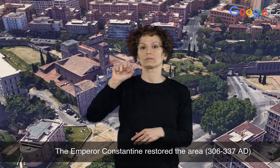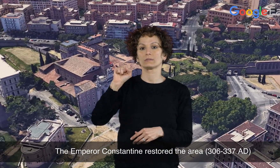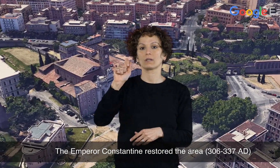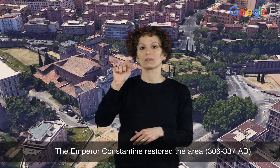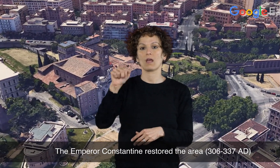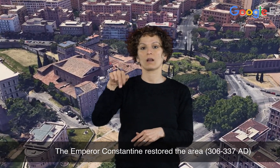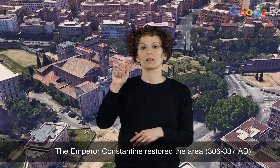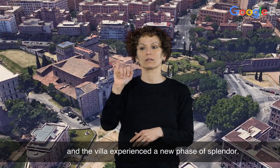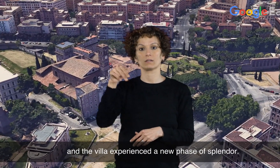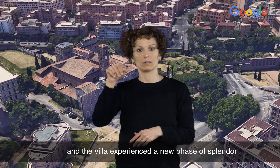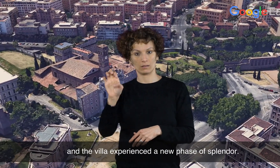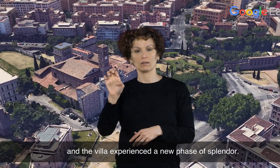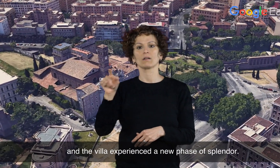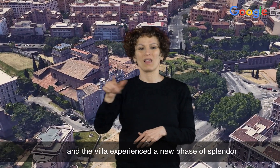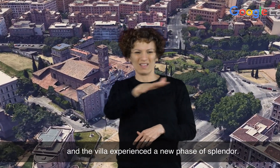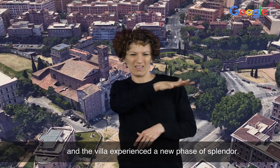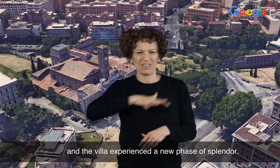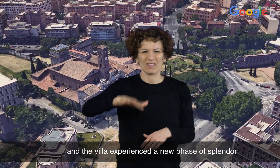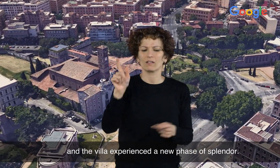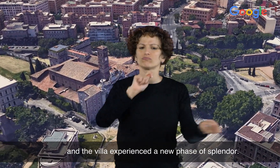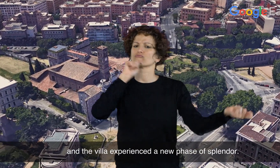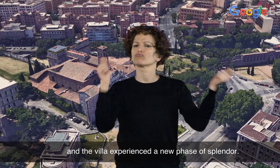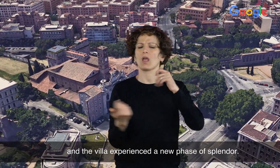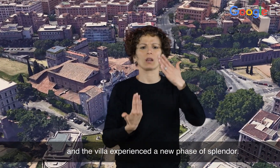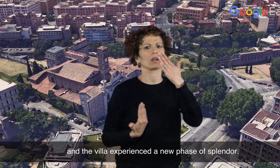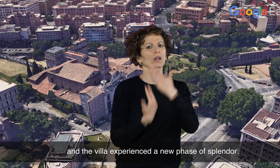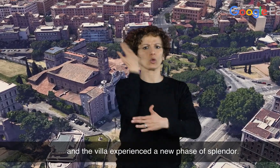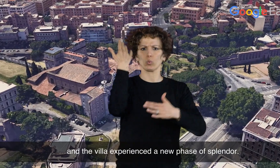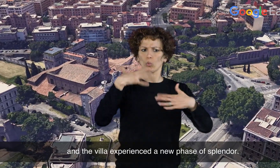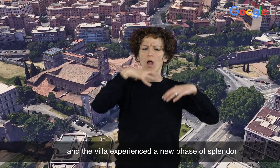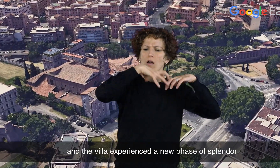306-337 AD, and the villa experienced a new phase of splendor.